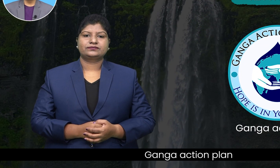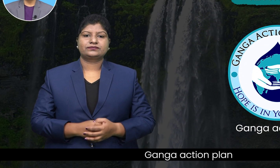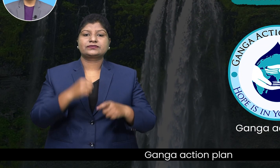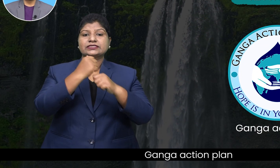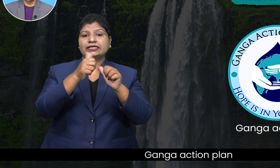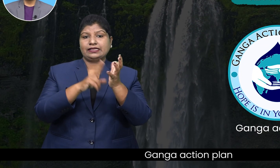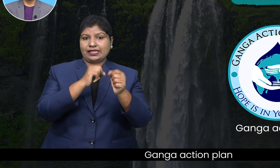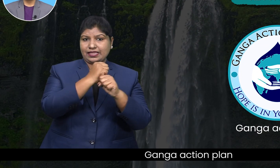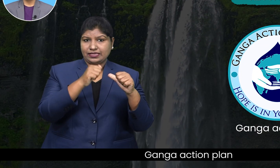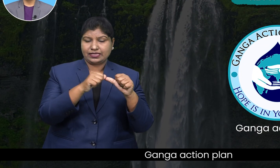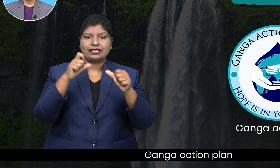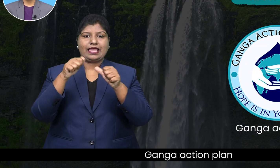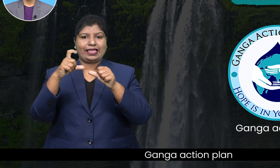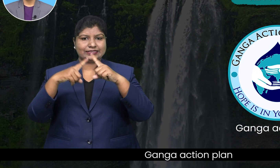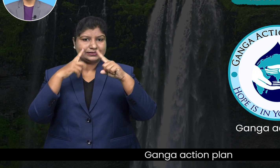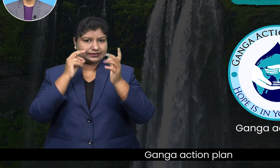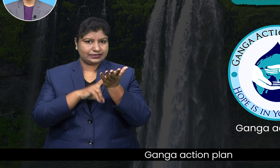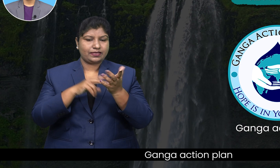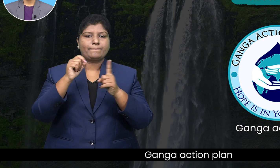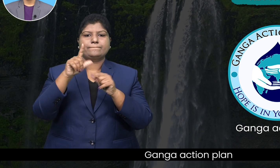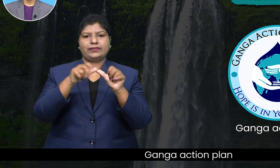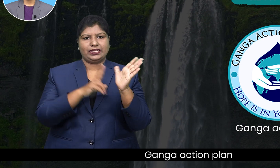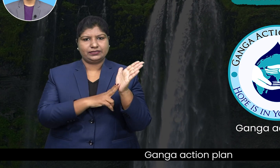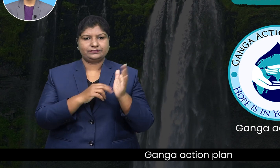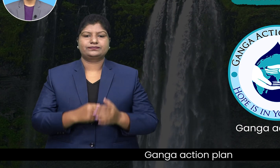Ganga Action Plan,